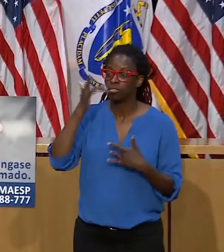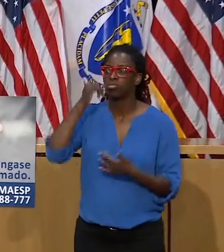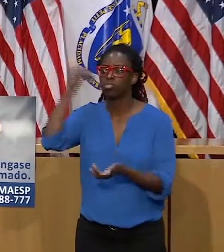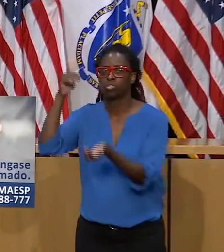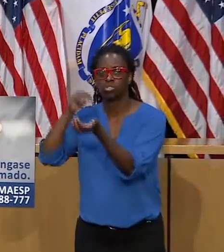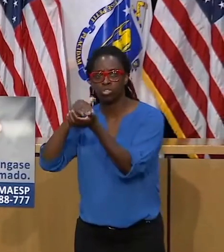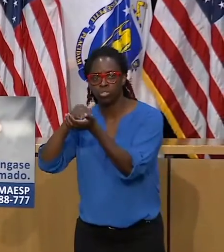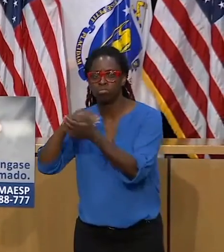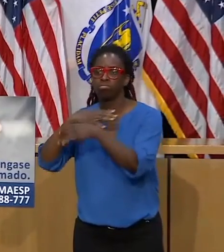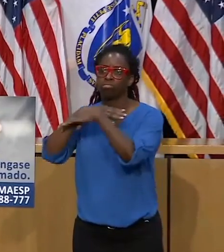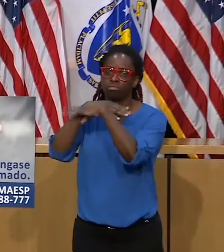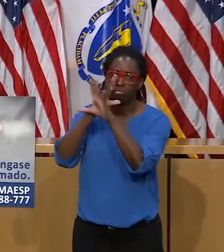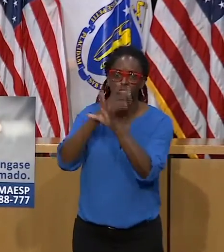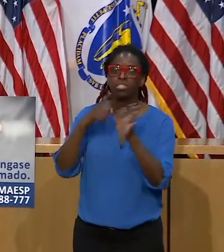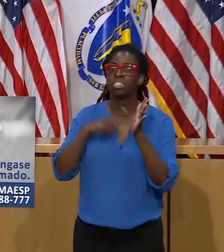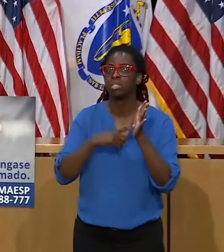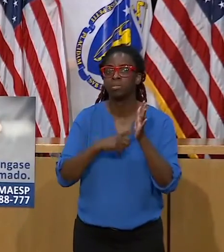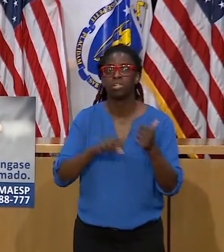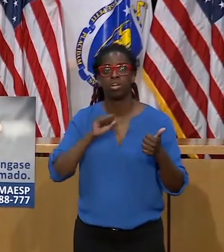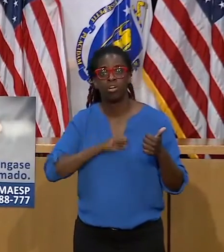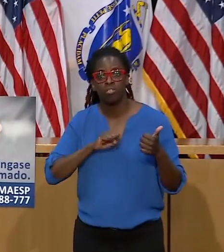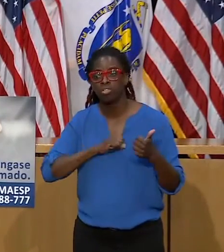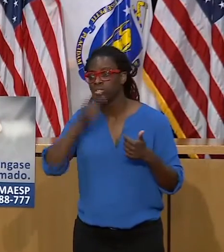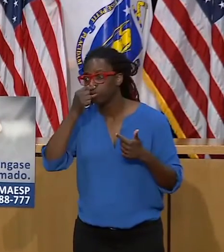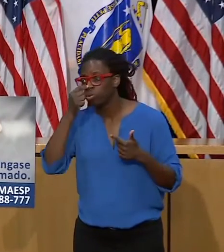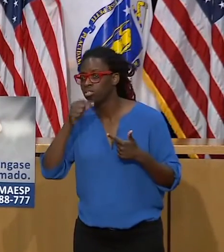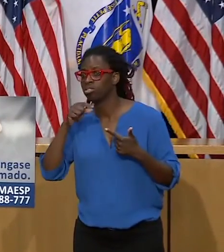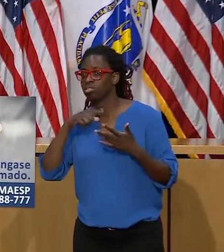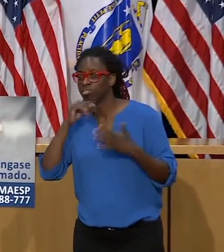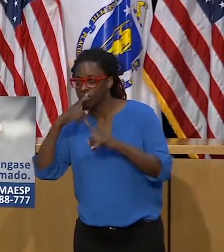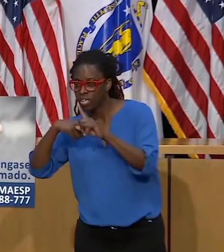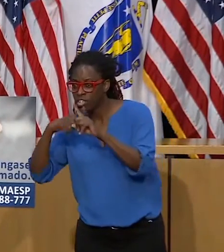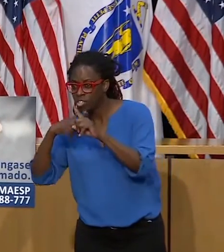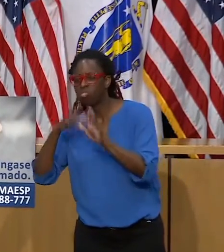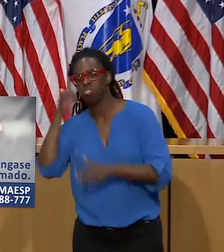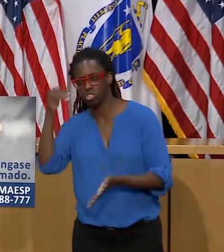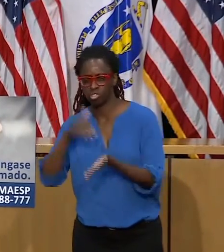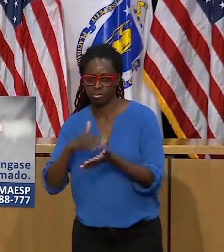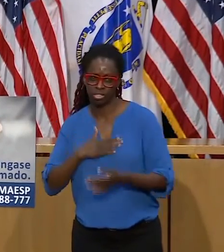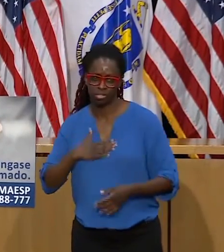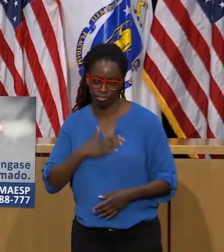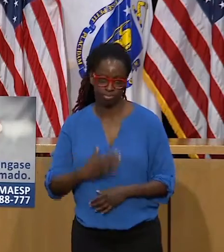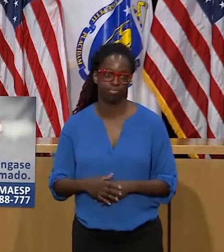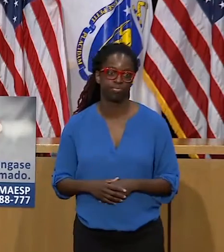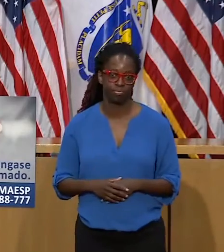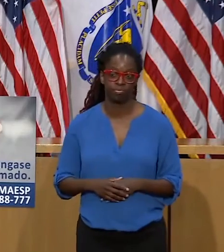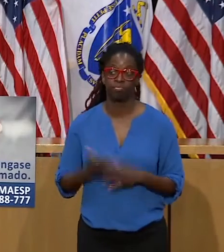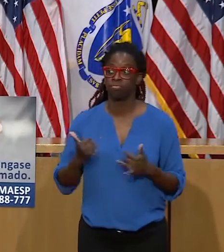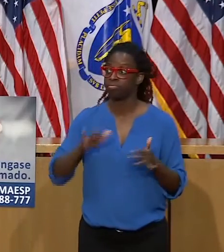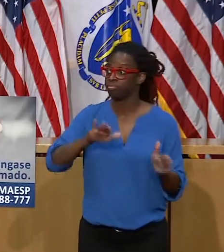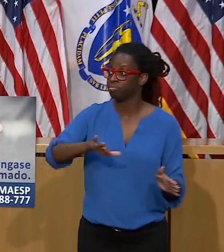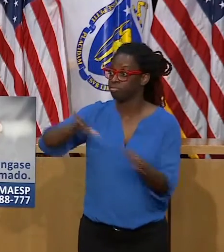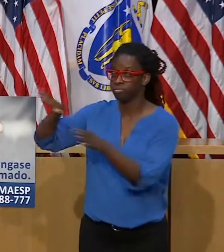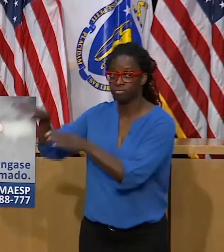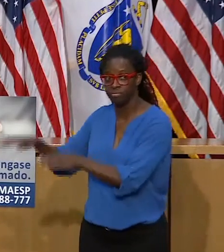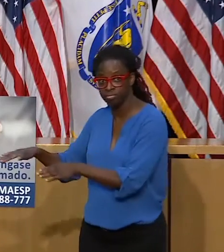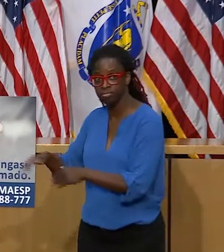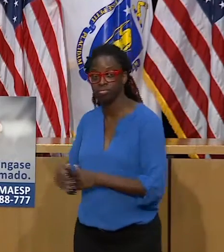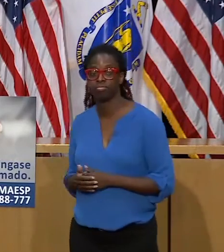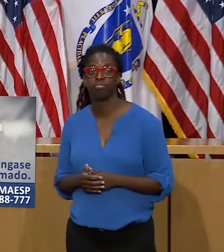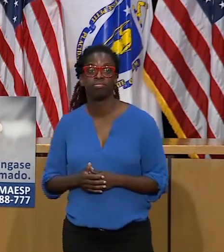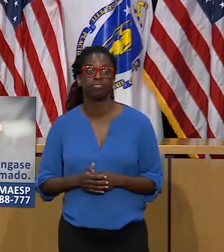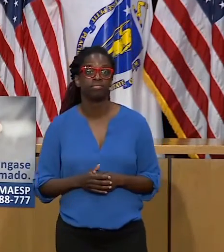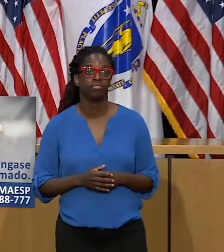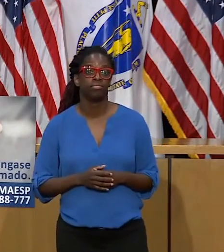joined today by members of our administration as well as medical professionals who played integral roles in the design and development of the guidelines